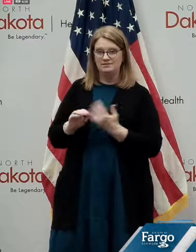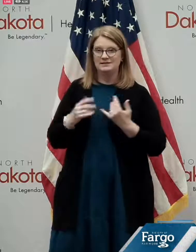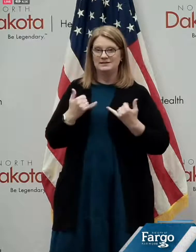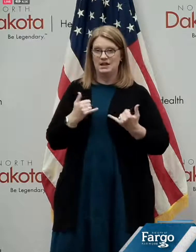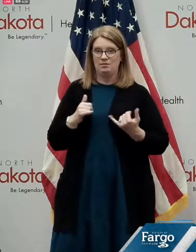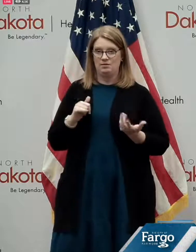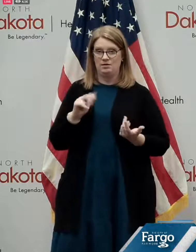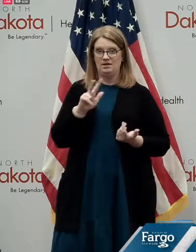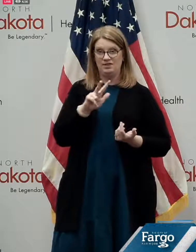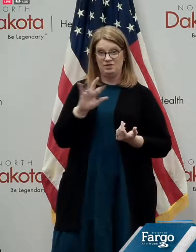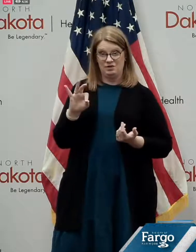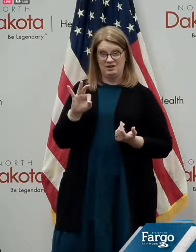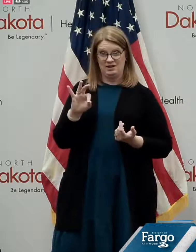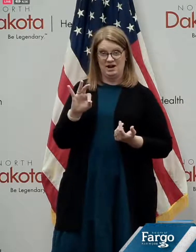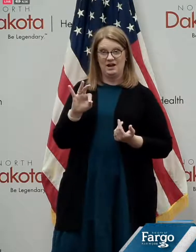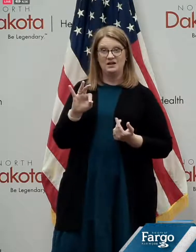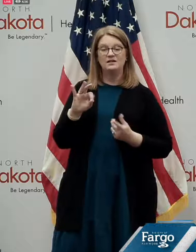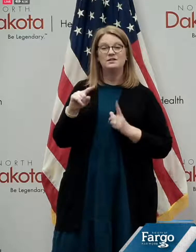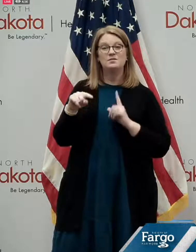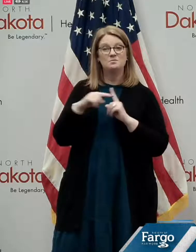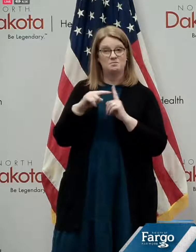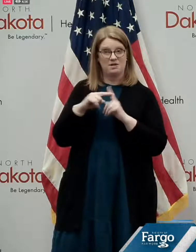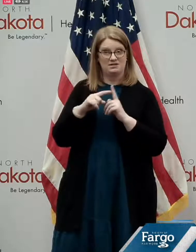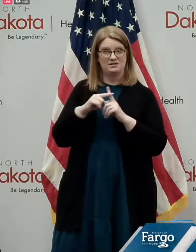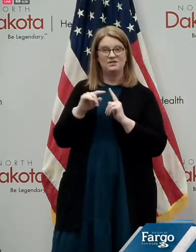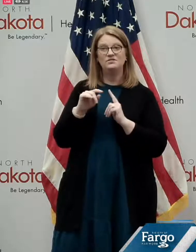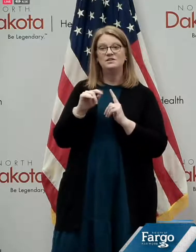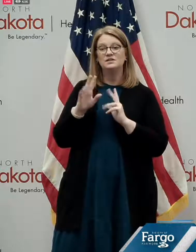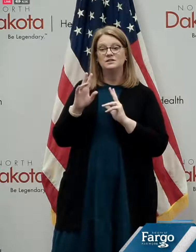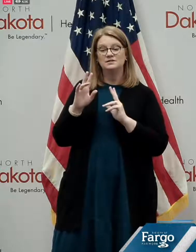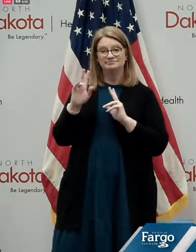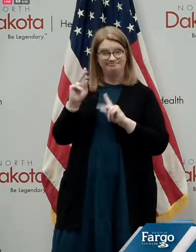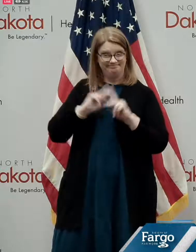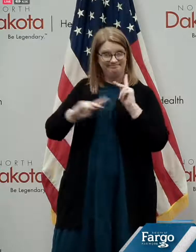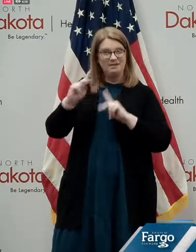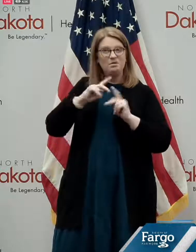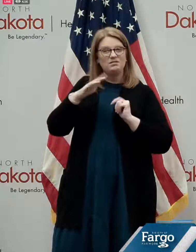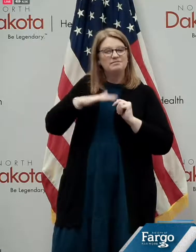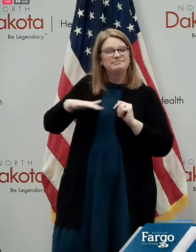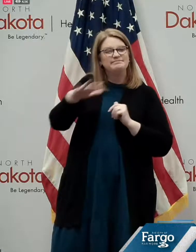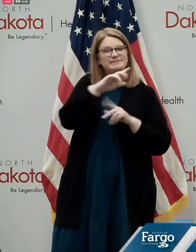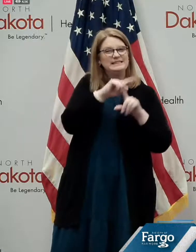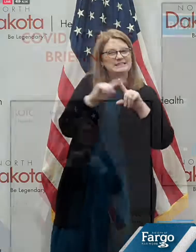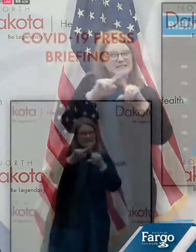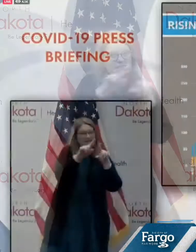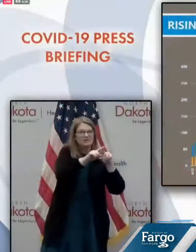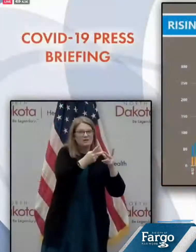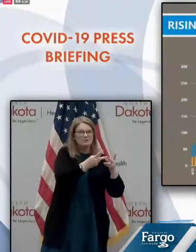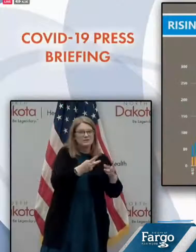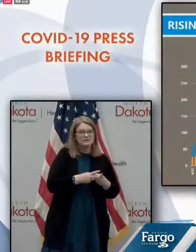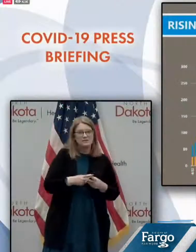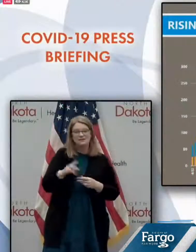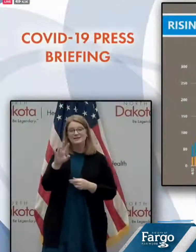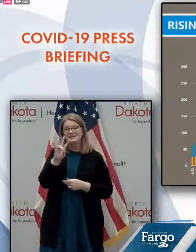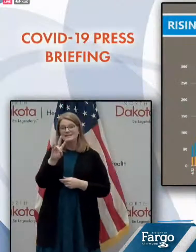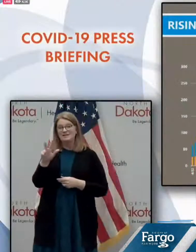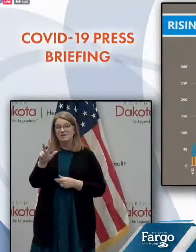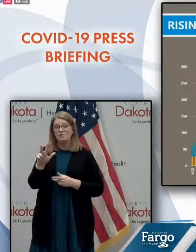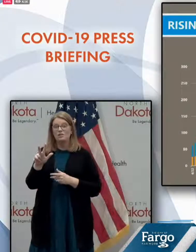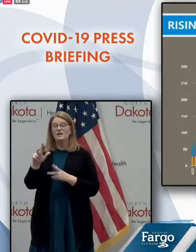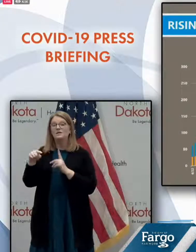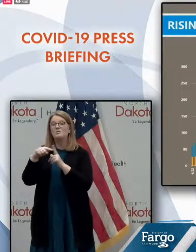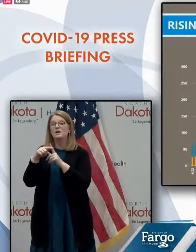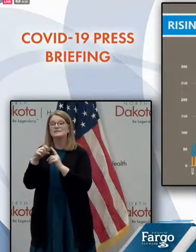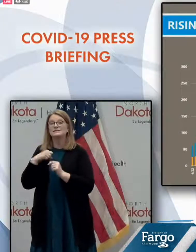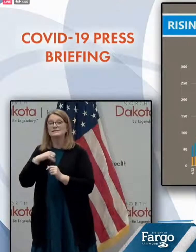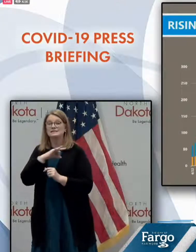39 current positive residents spread across a number of facilities, 73 current positive staff. Staff isn't as much